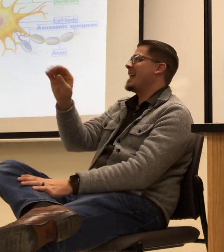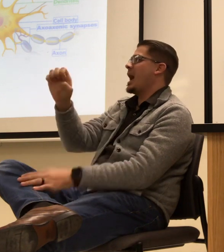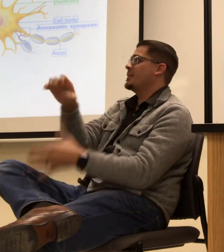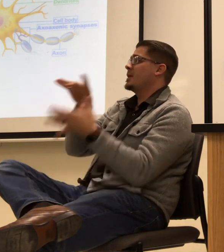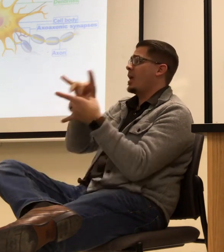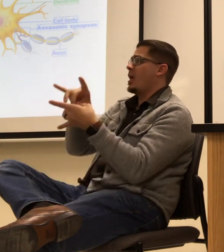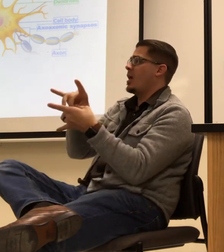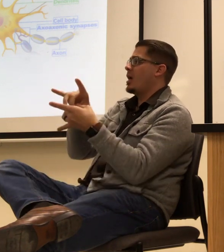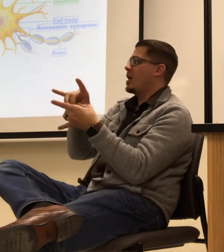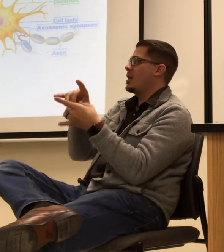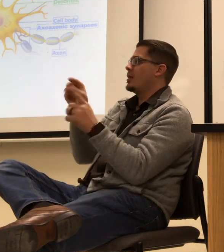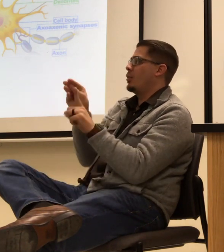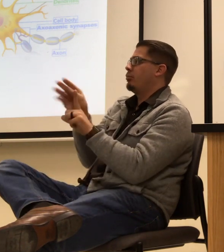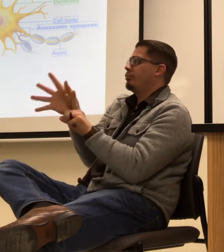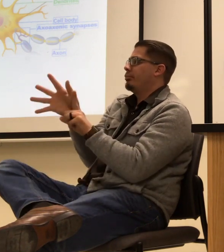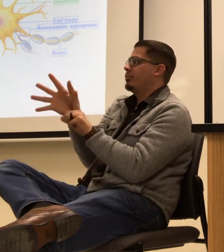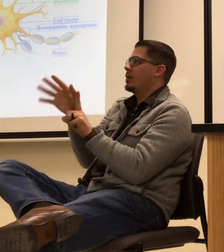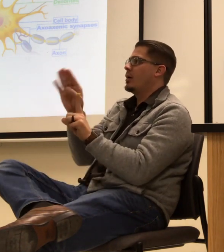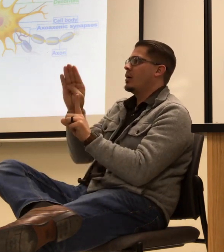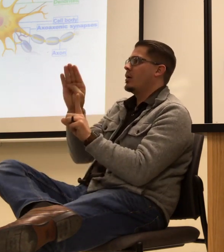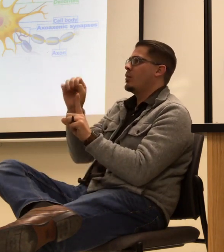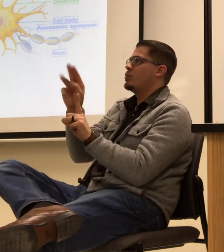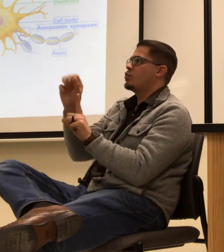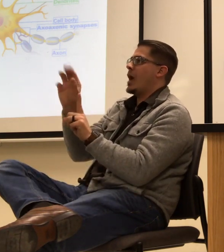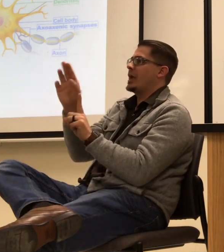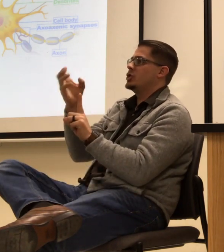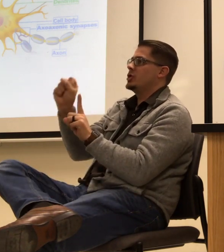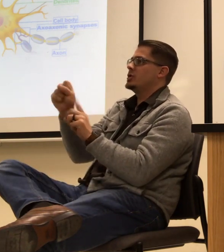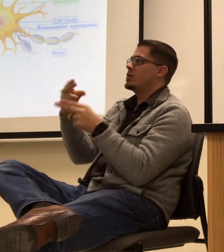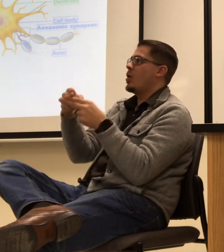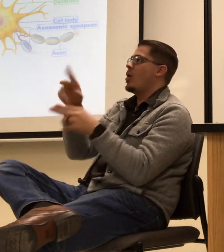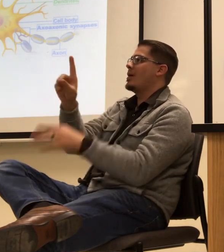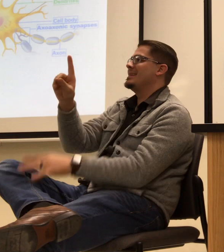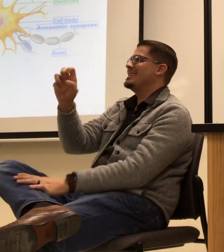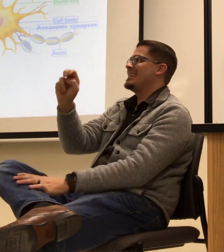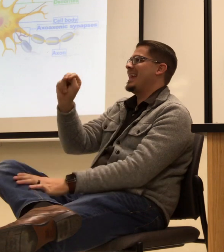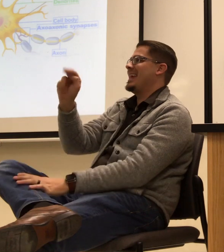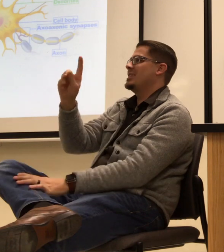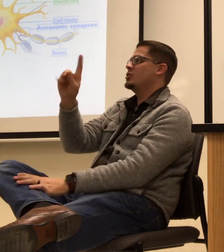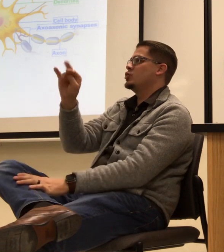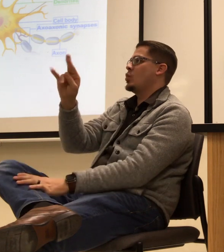branches called the dendrites. The dendrites,